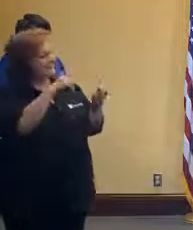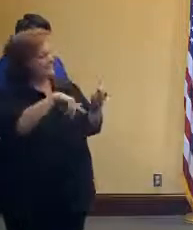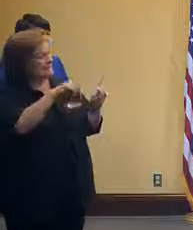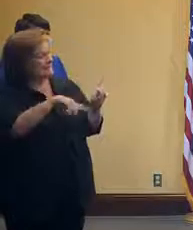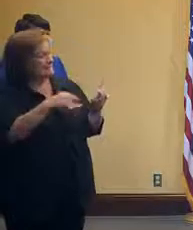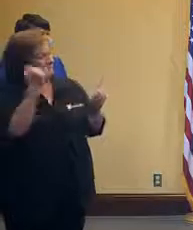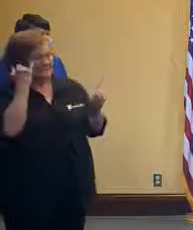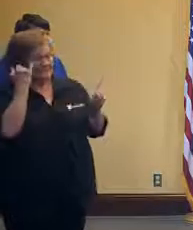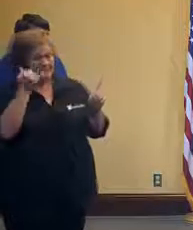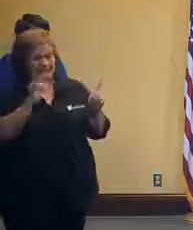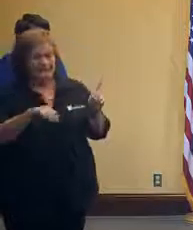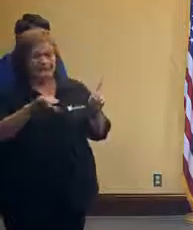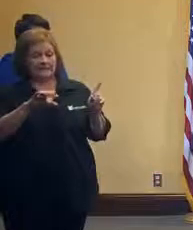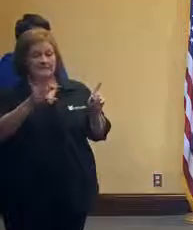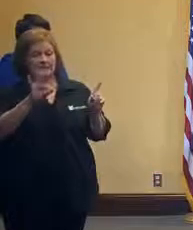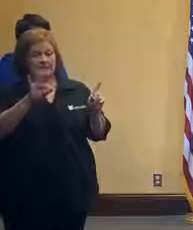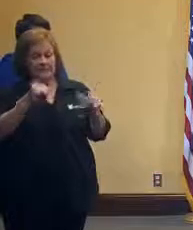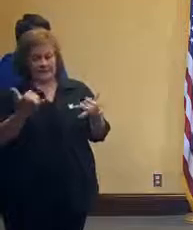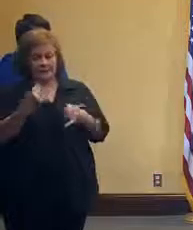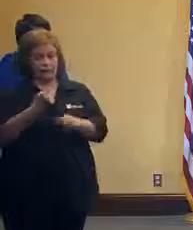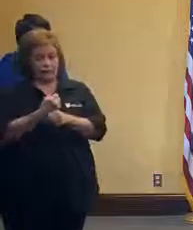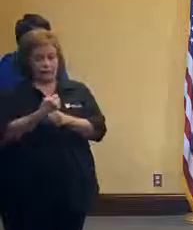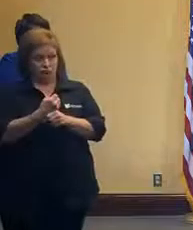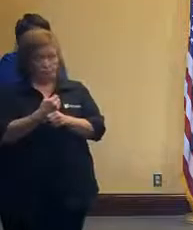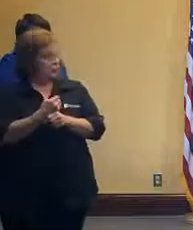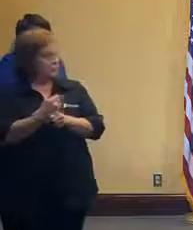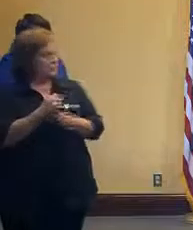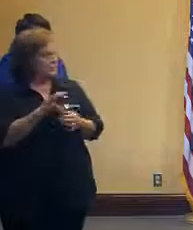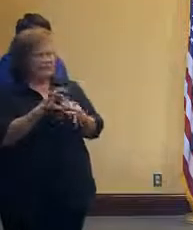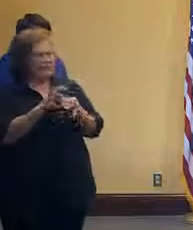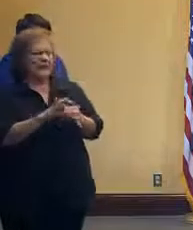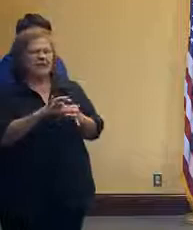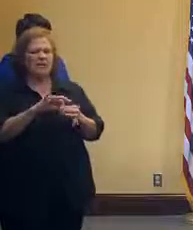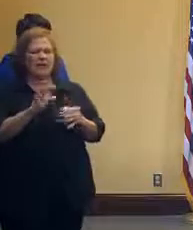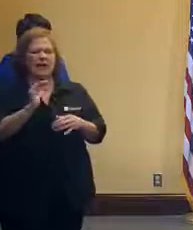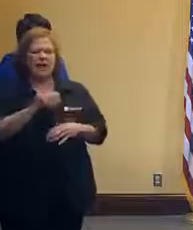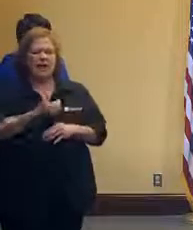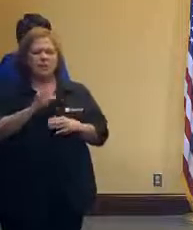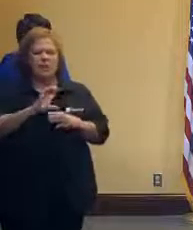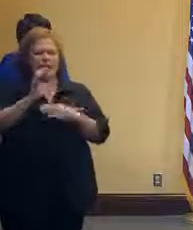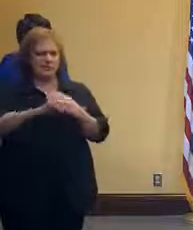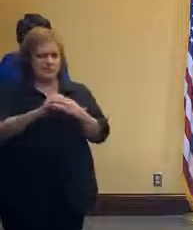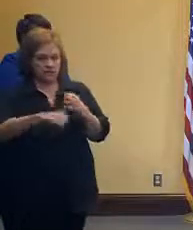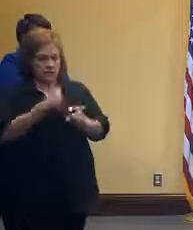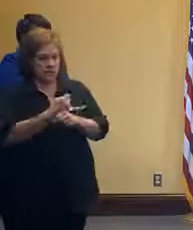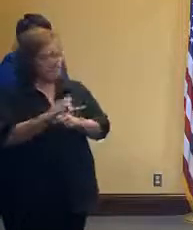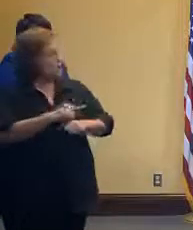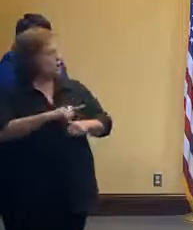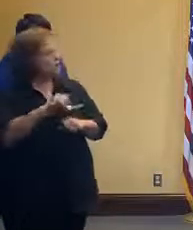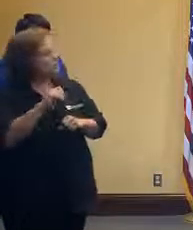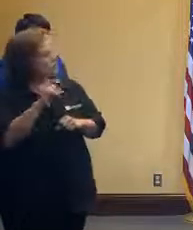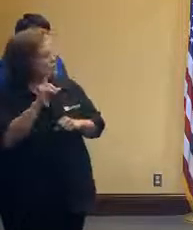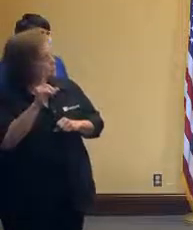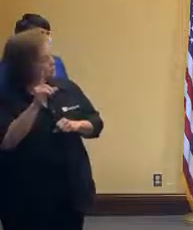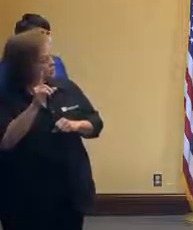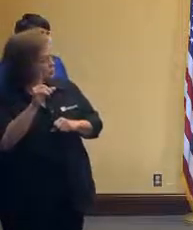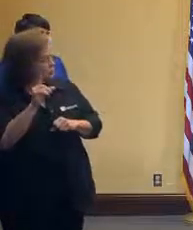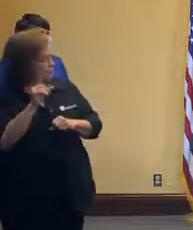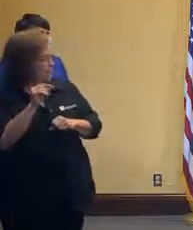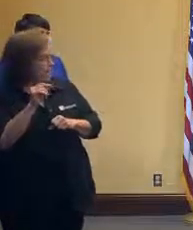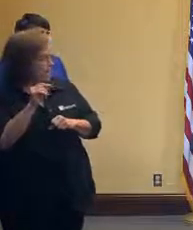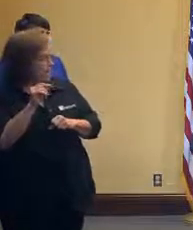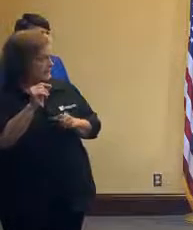We are, this is fiscal year, which happens to coincide with calendar year. Our fiscal 20 budget was $725